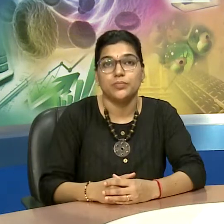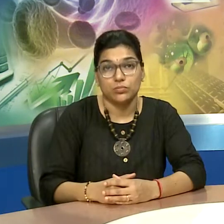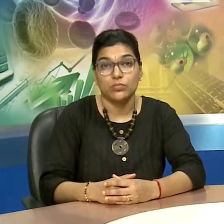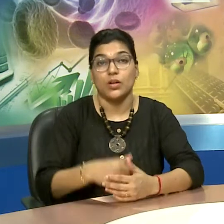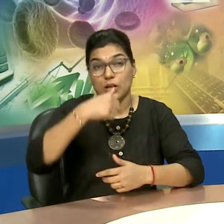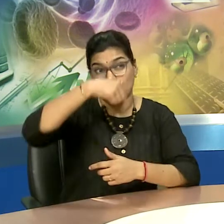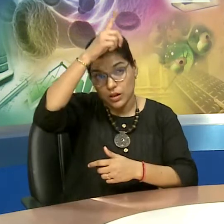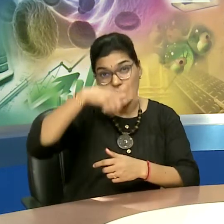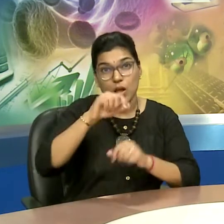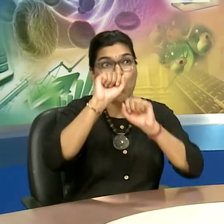Nature of